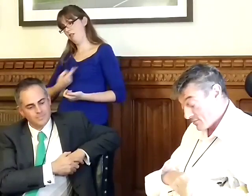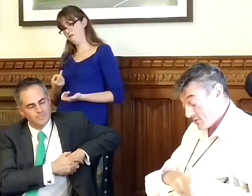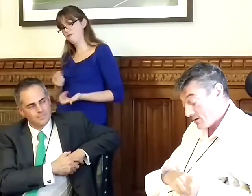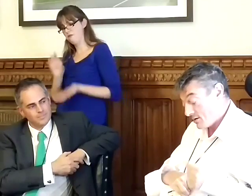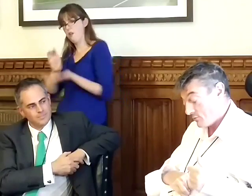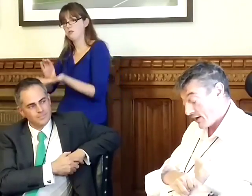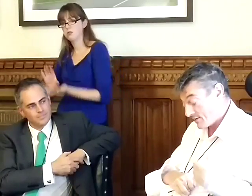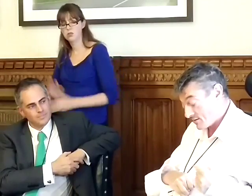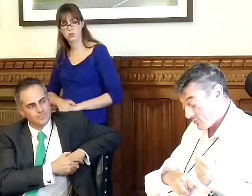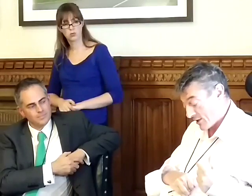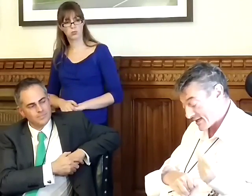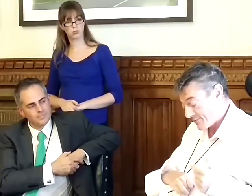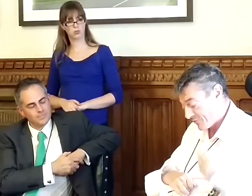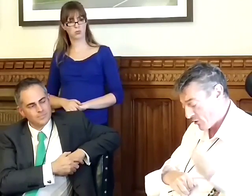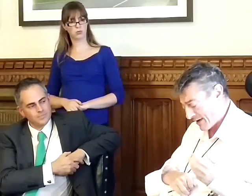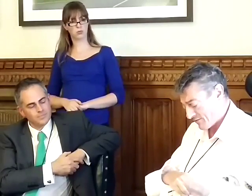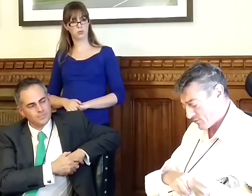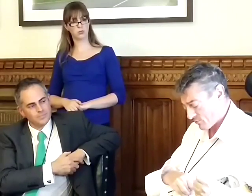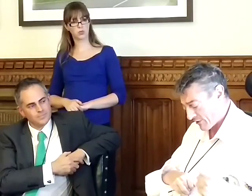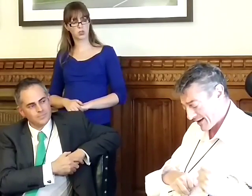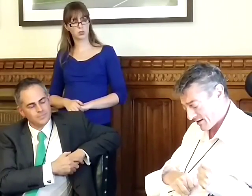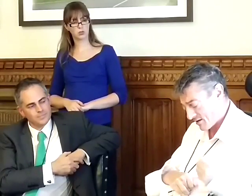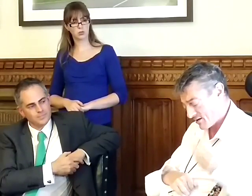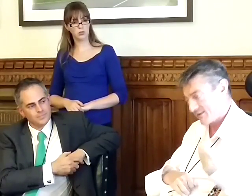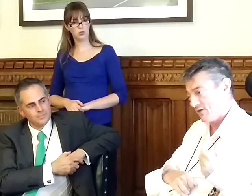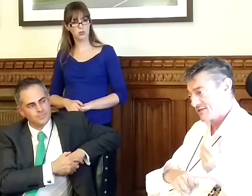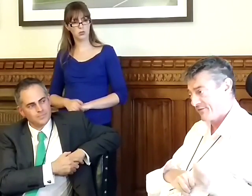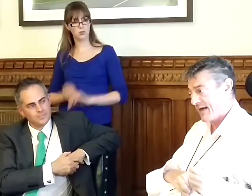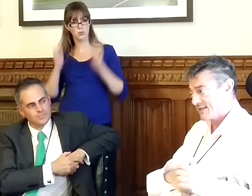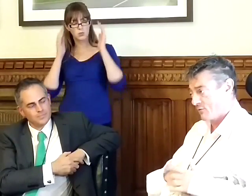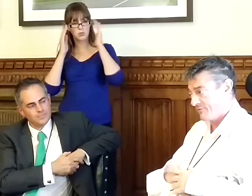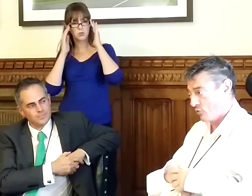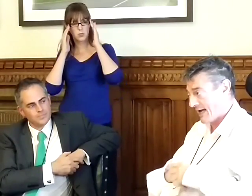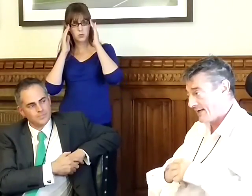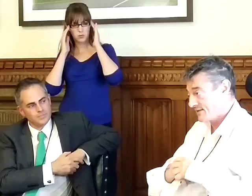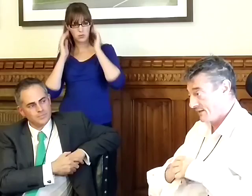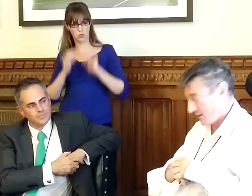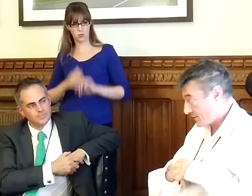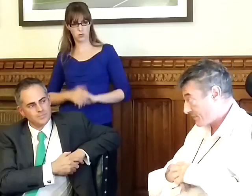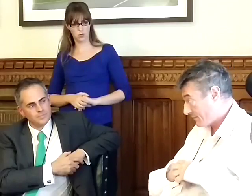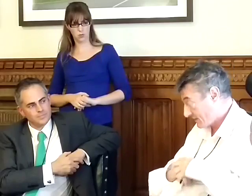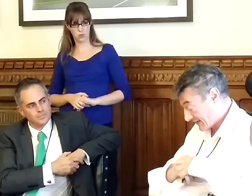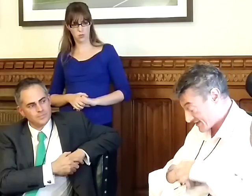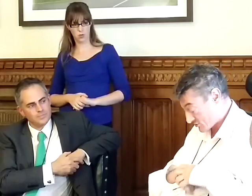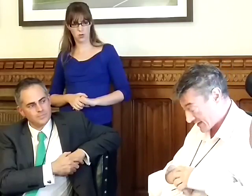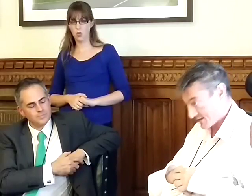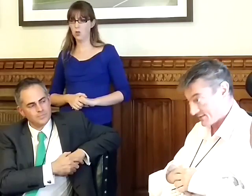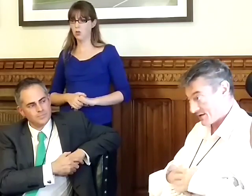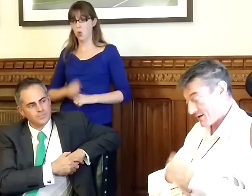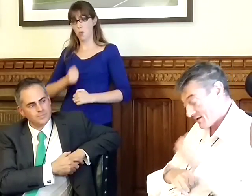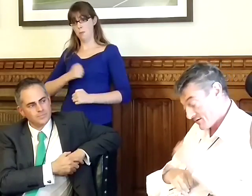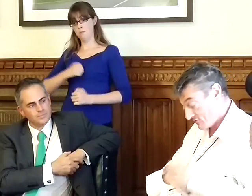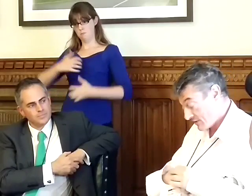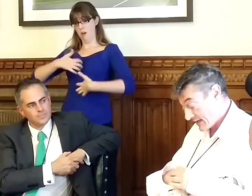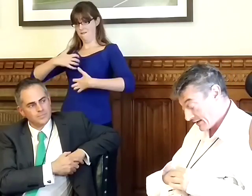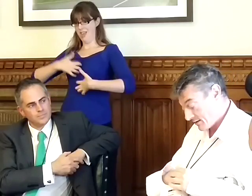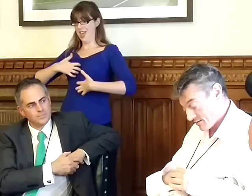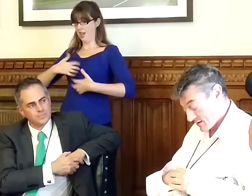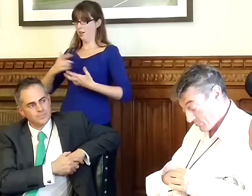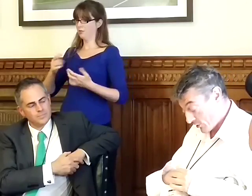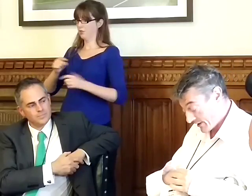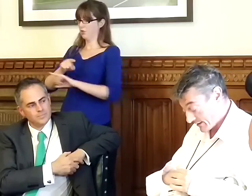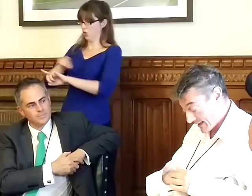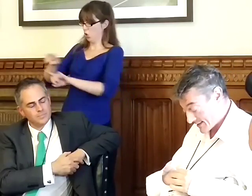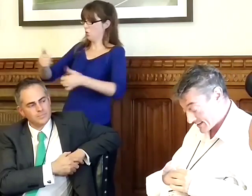so what I said before about worrying, those fears that we've all had and that other people have illustrated